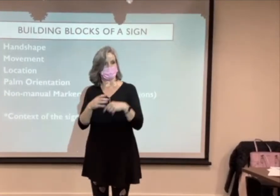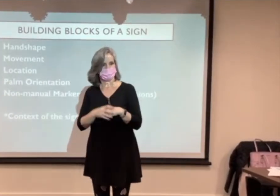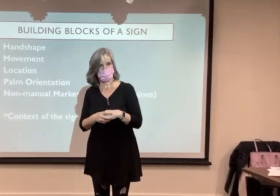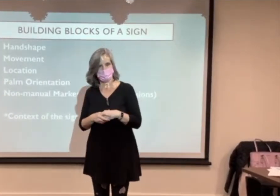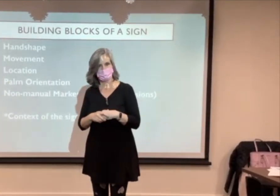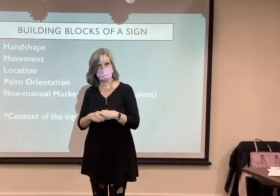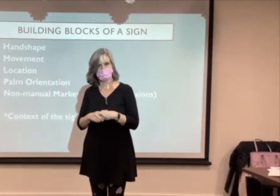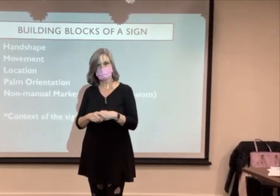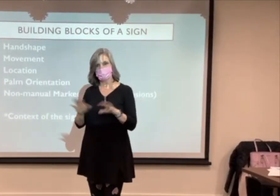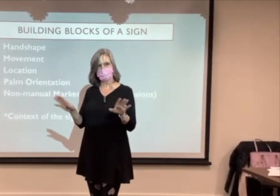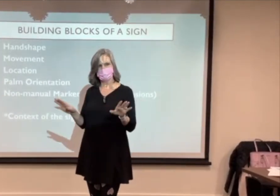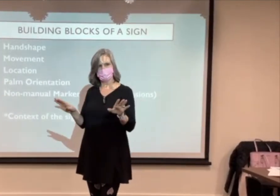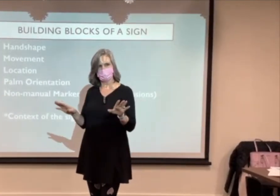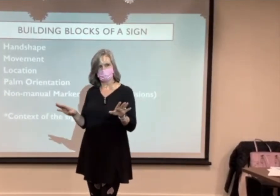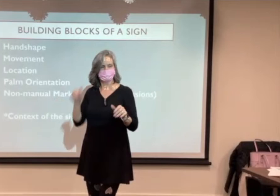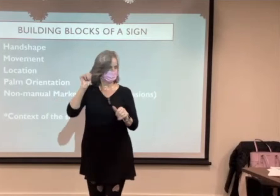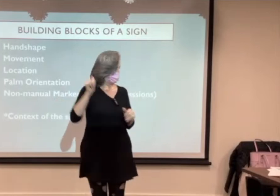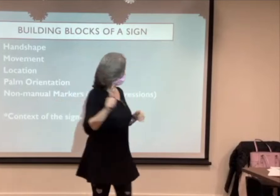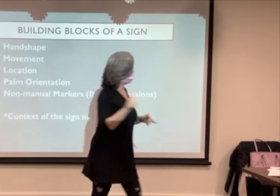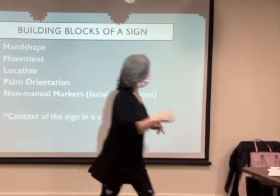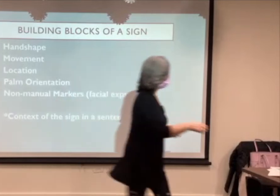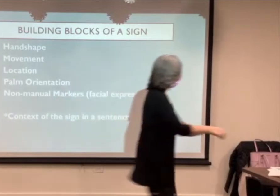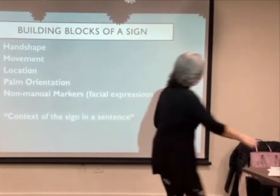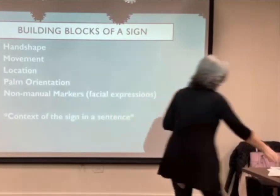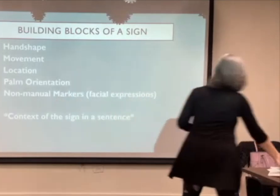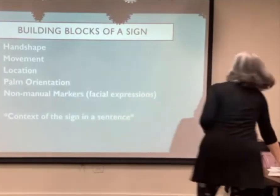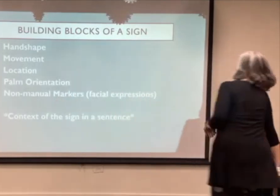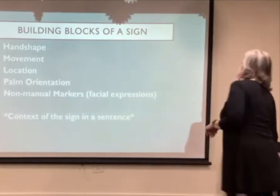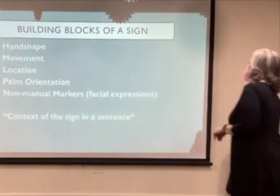the signs. Does that make sense? Awesome. All right, let's see what else I have.